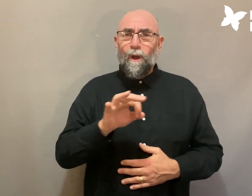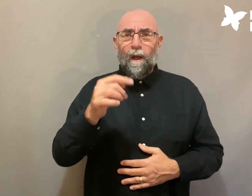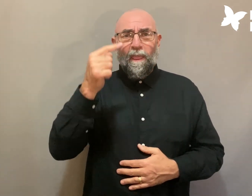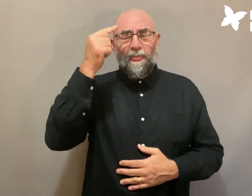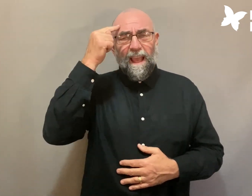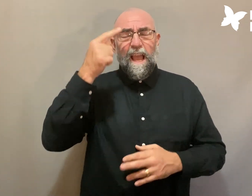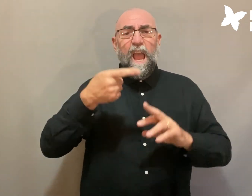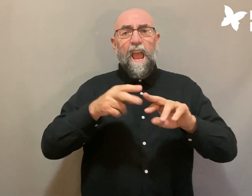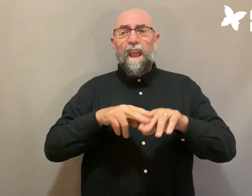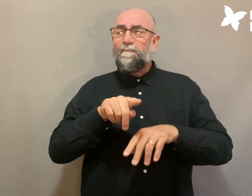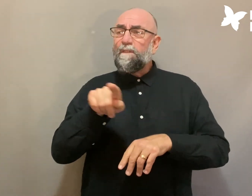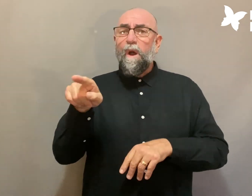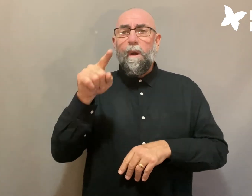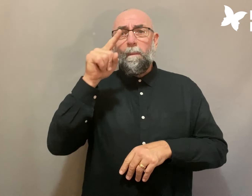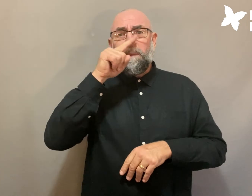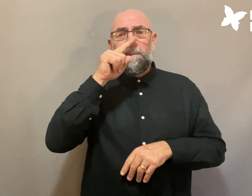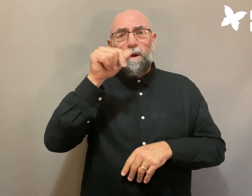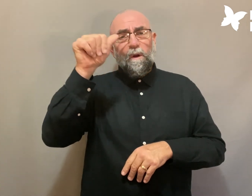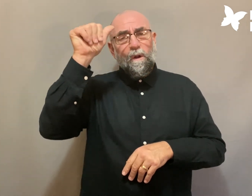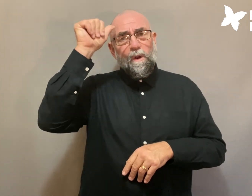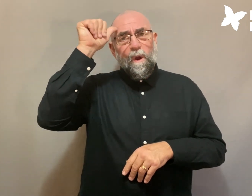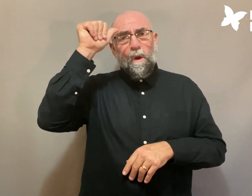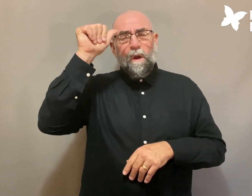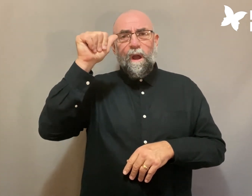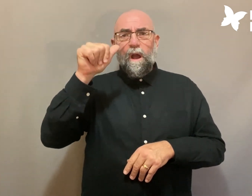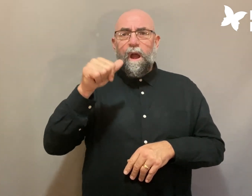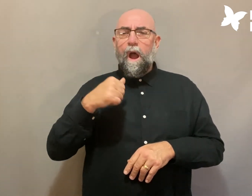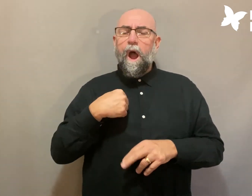knew, I hope they'd do it again different.